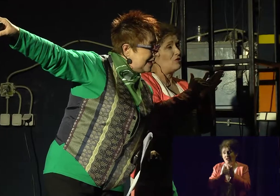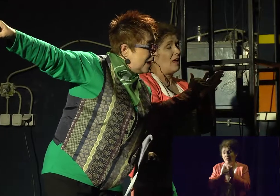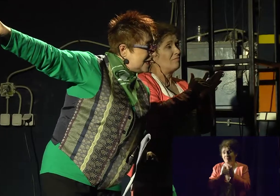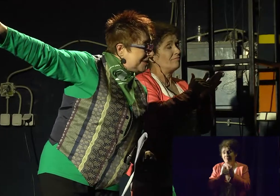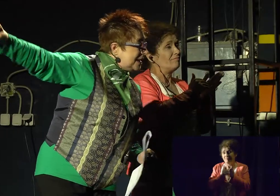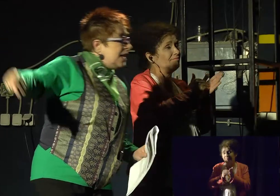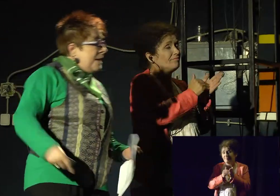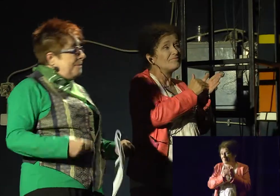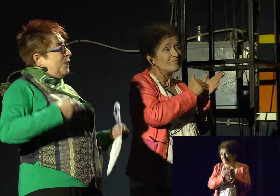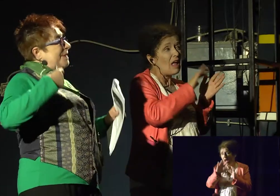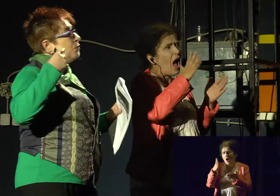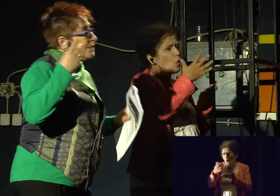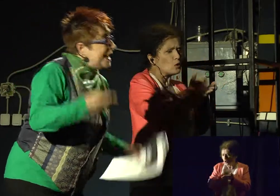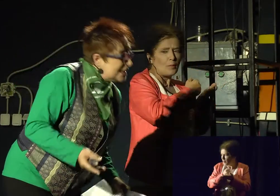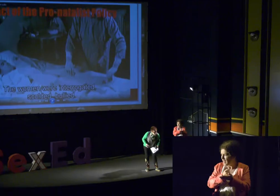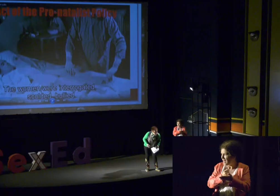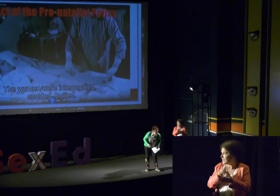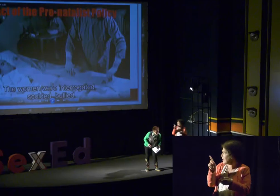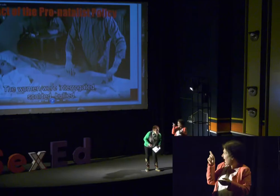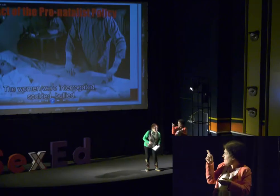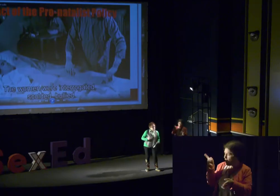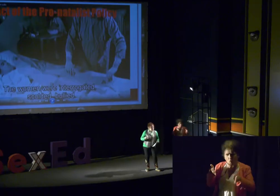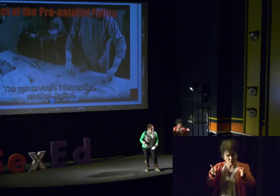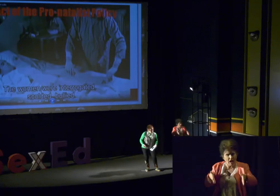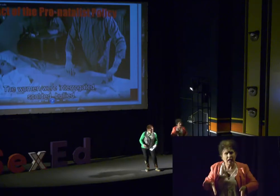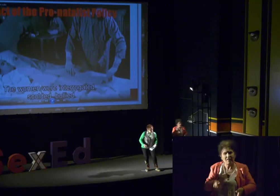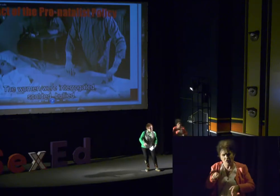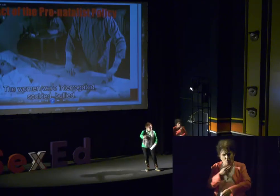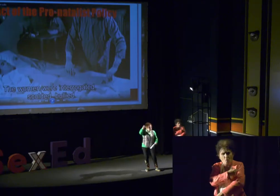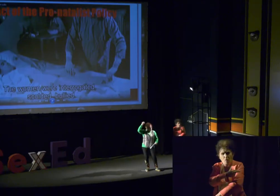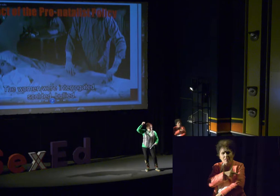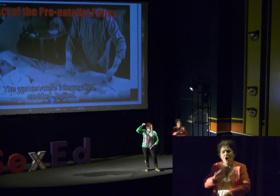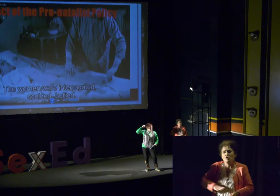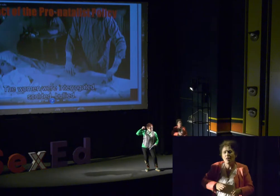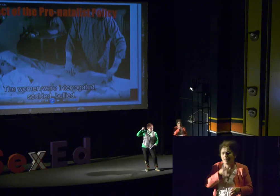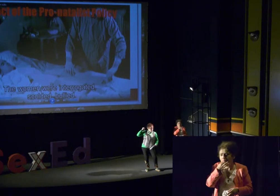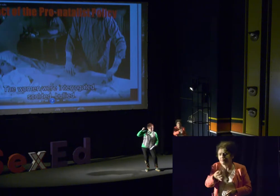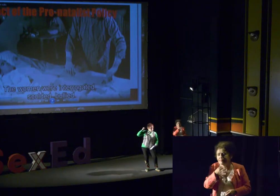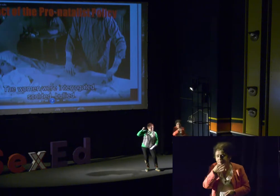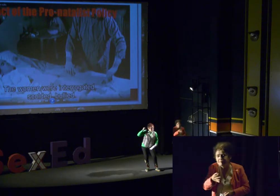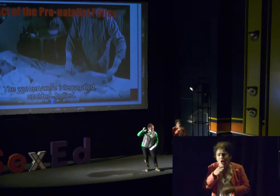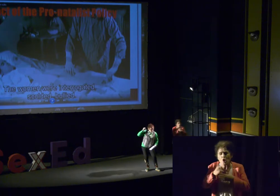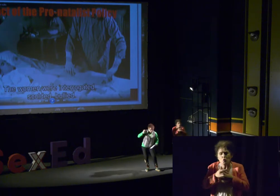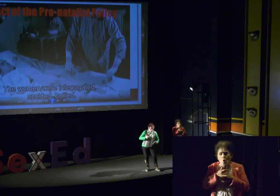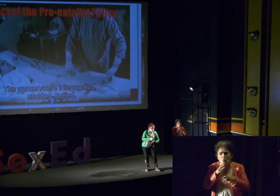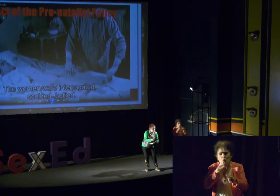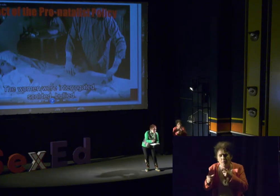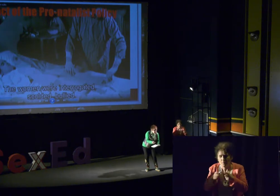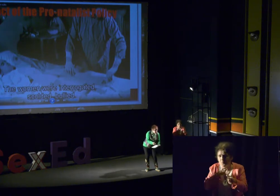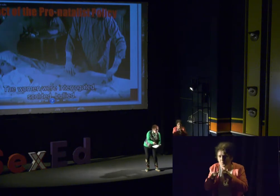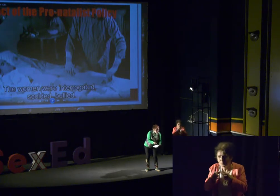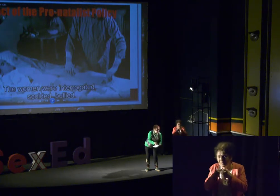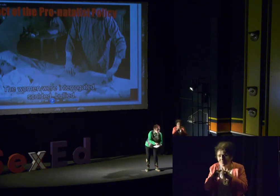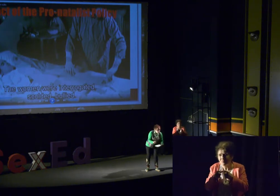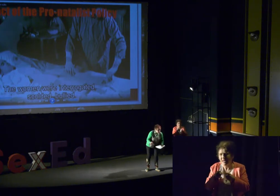like that in a hospital, women were being interrogated by the doctor with a prosecutor office right behind them to